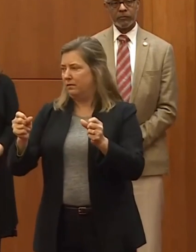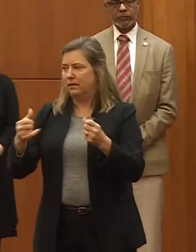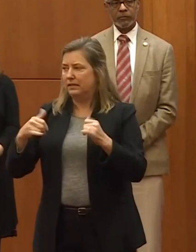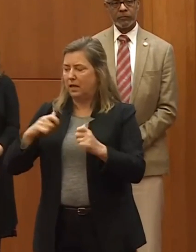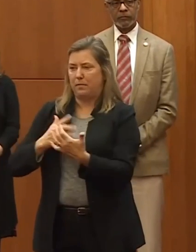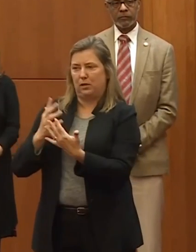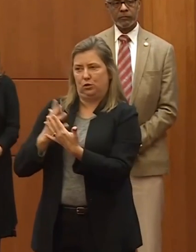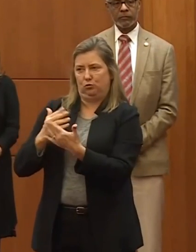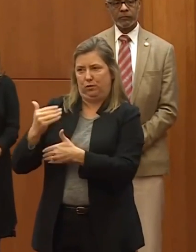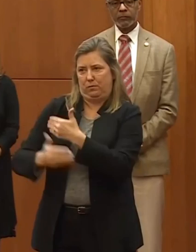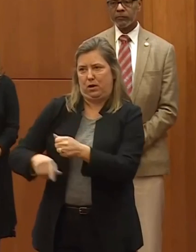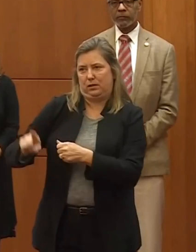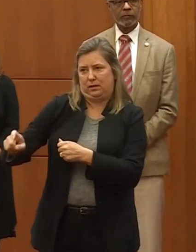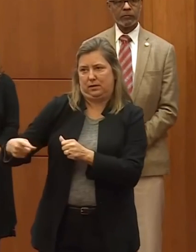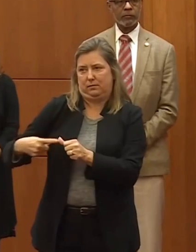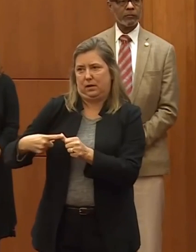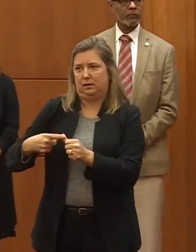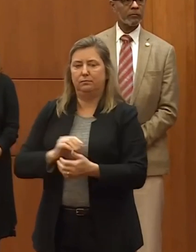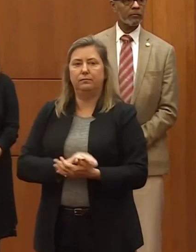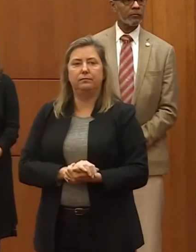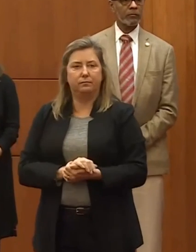screening process.